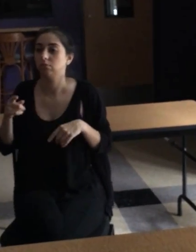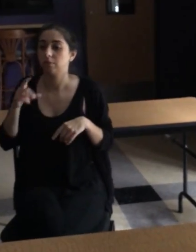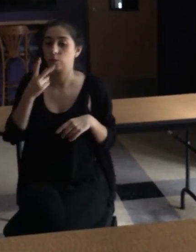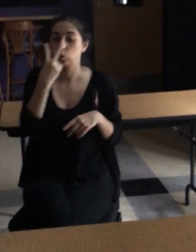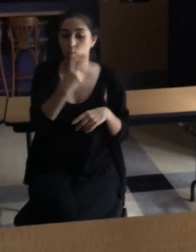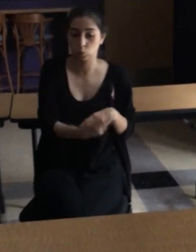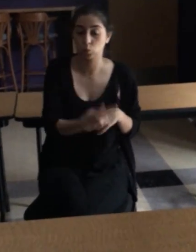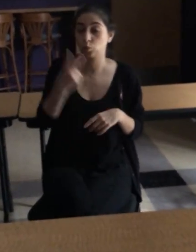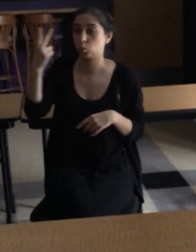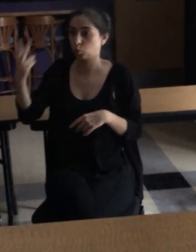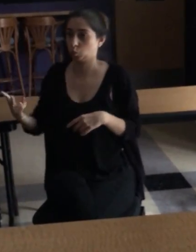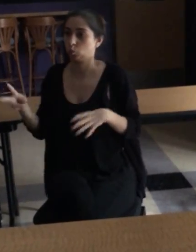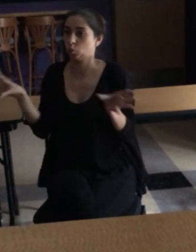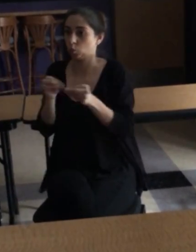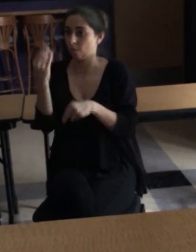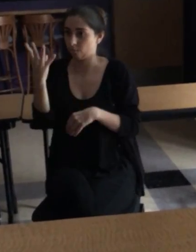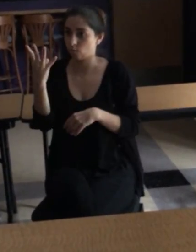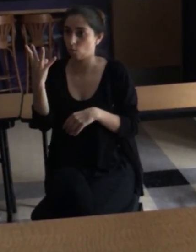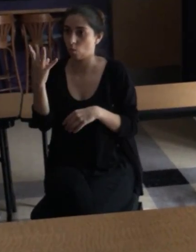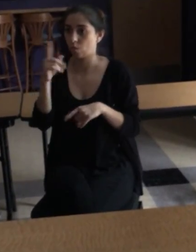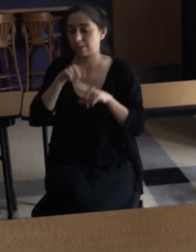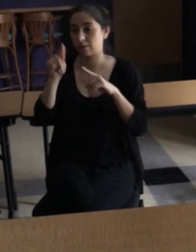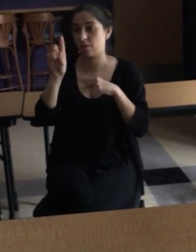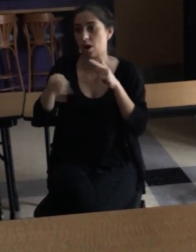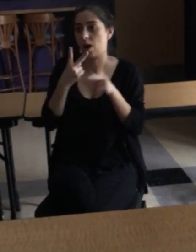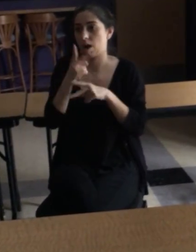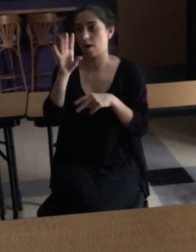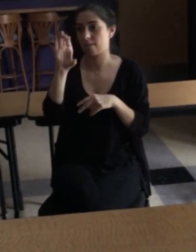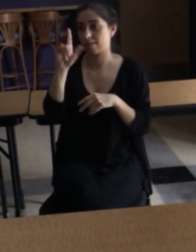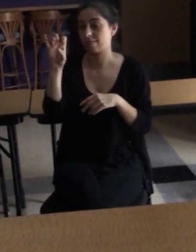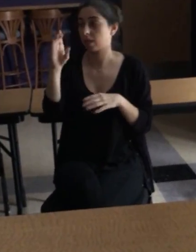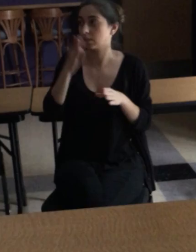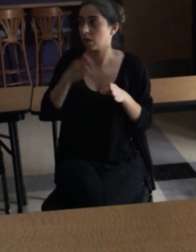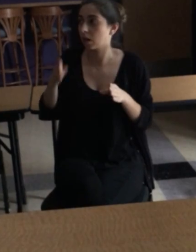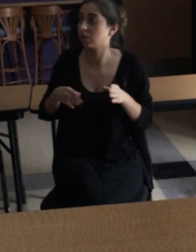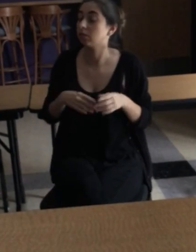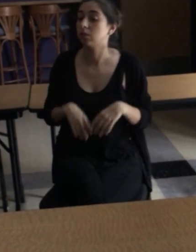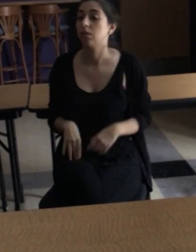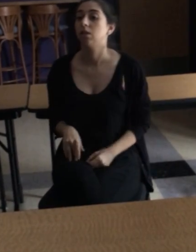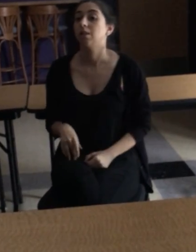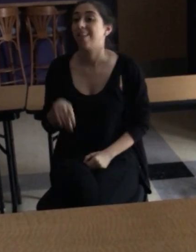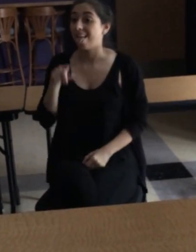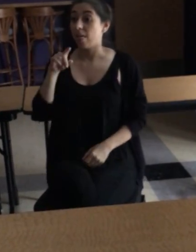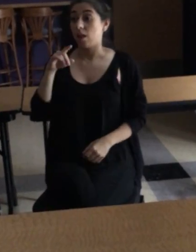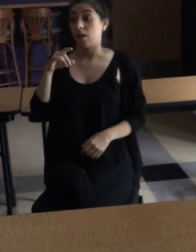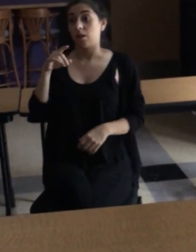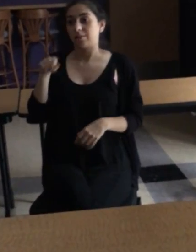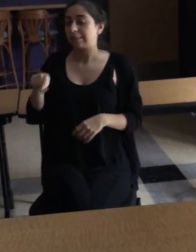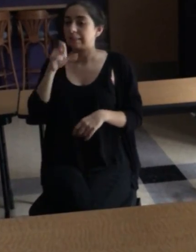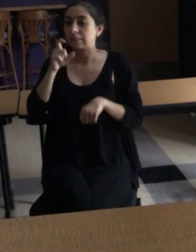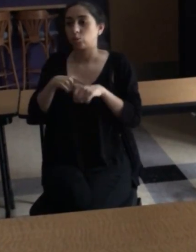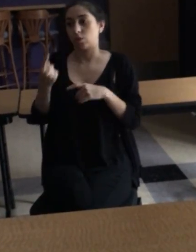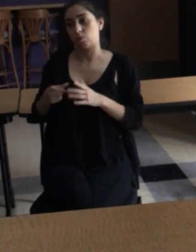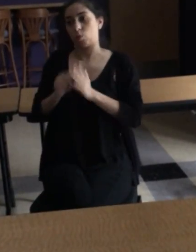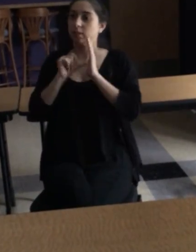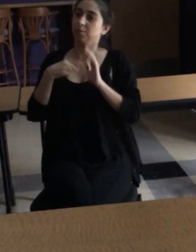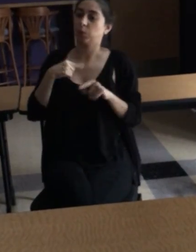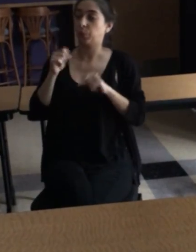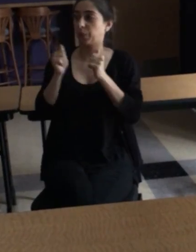plates. This is not the time to try to impress me with some